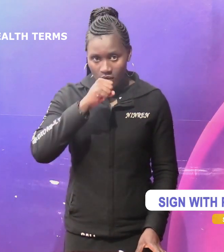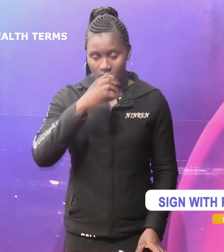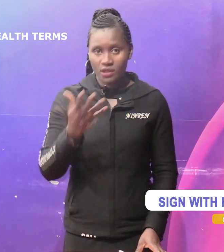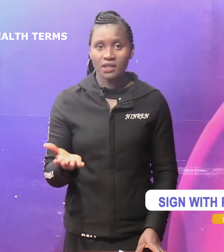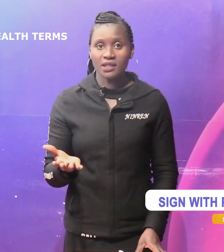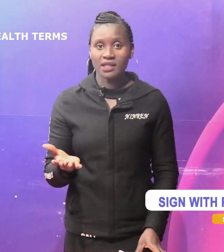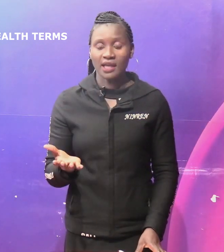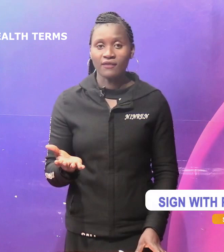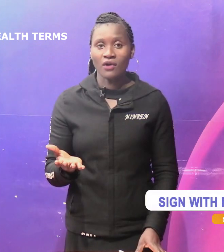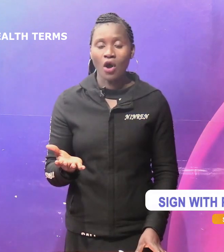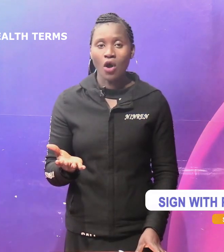This is the sign for cough.